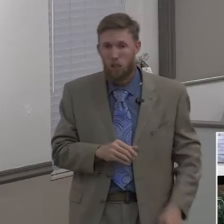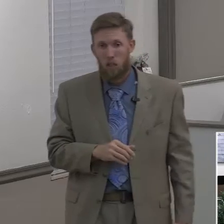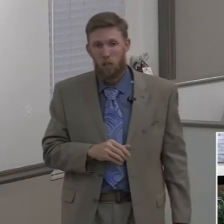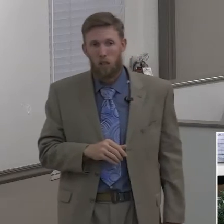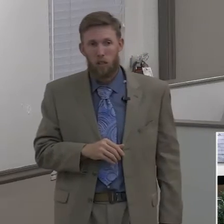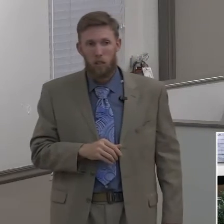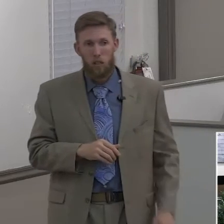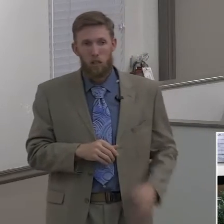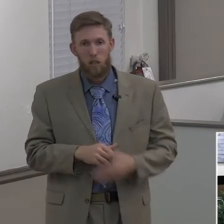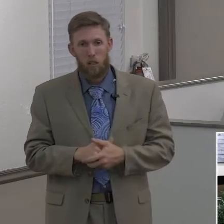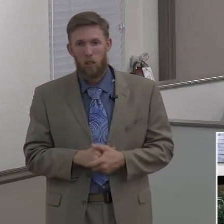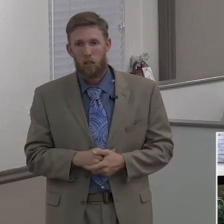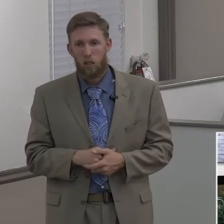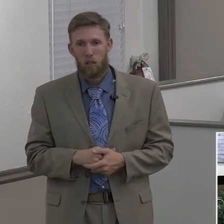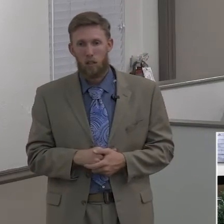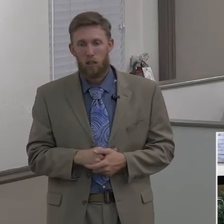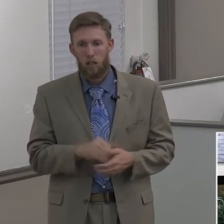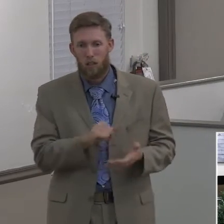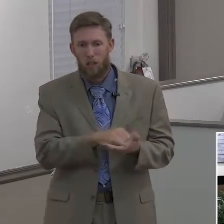That was interesting.